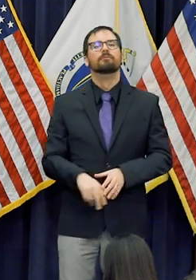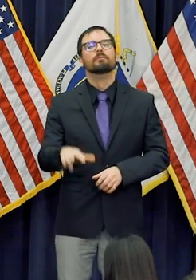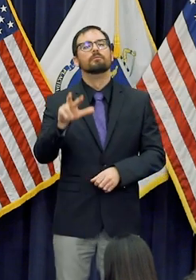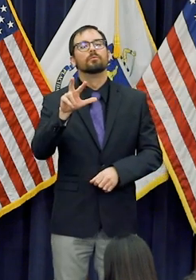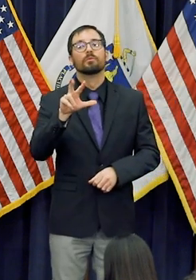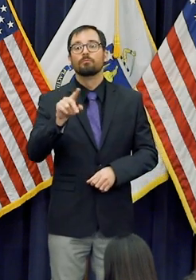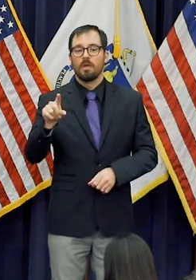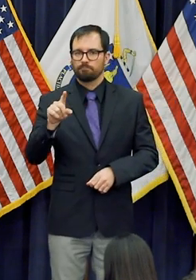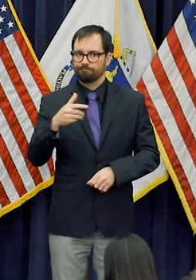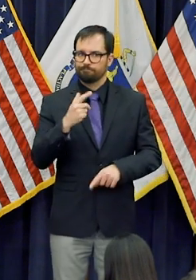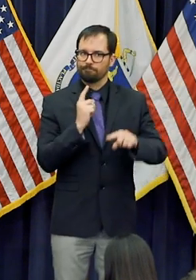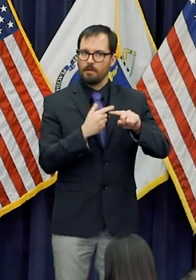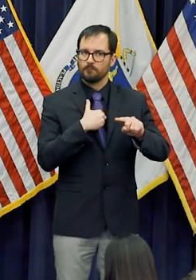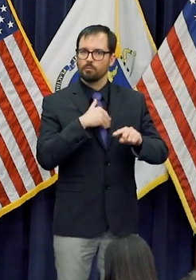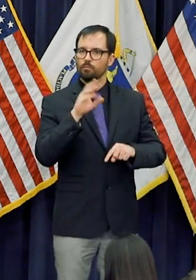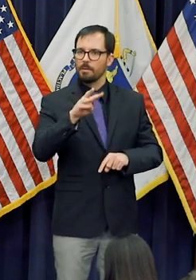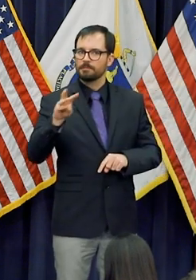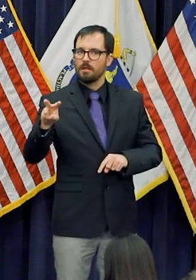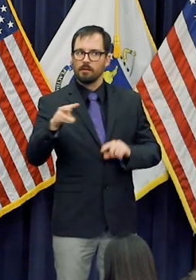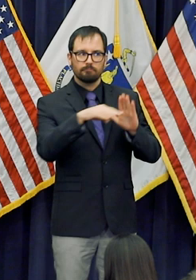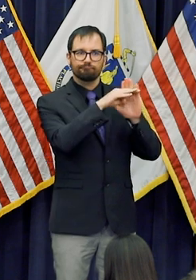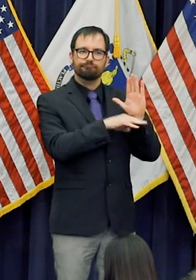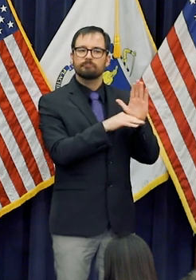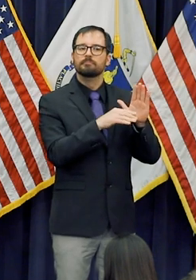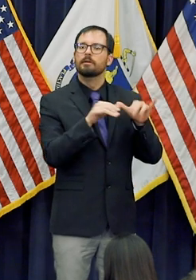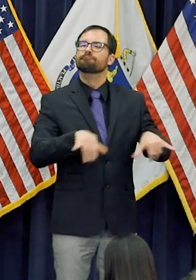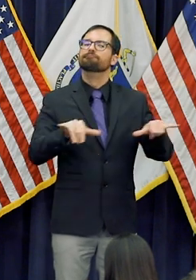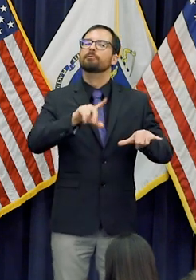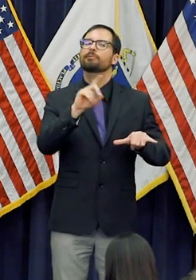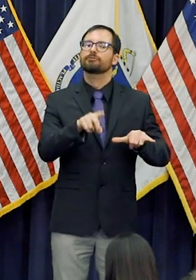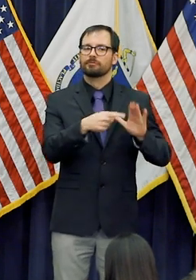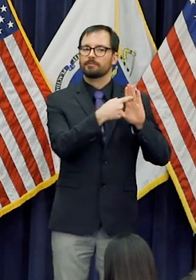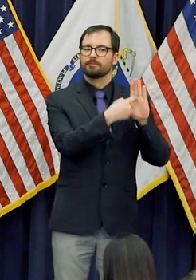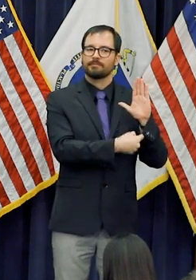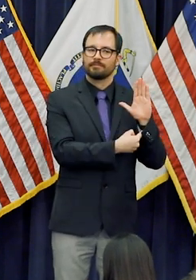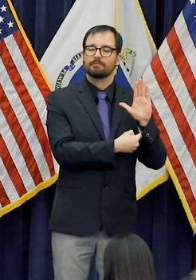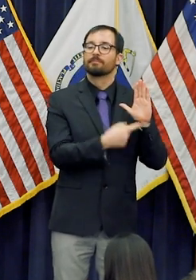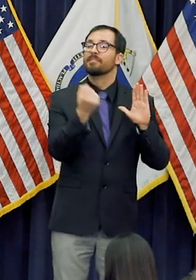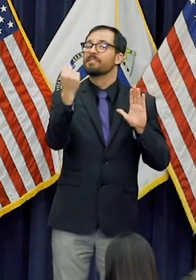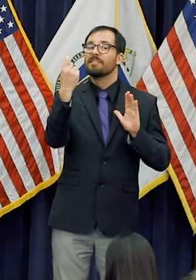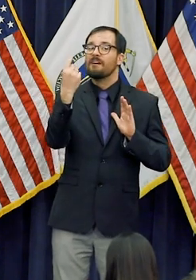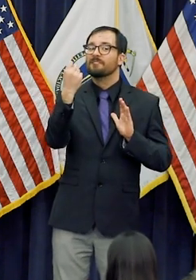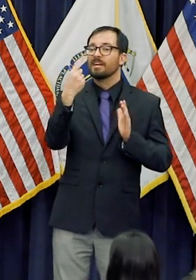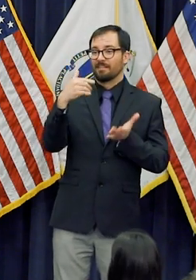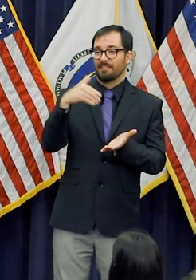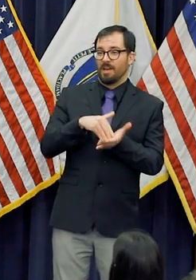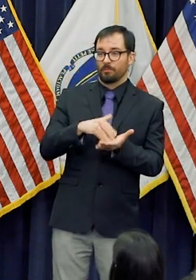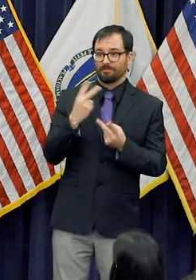over 11,000 visits since COVID-19, since last week.